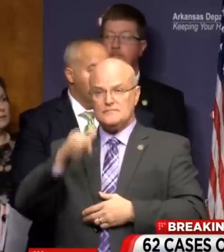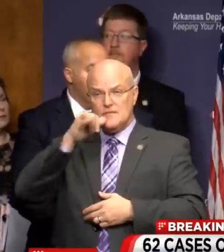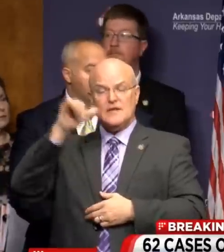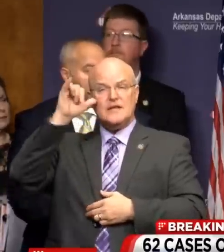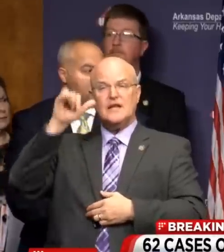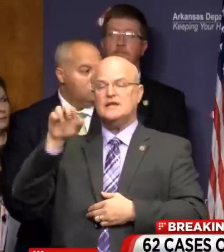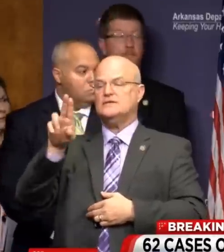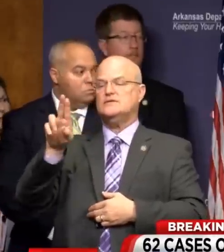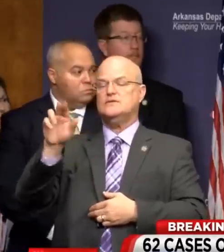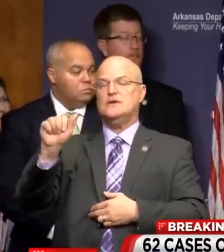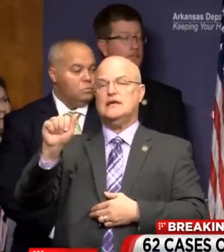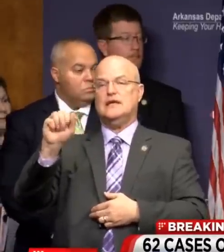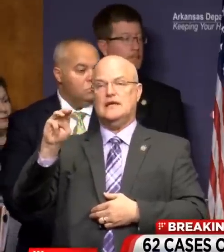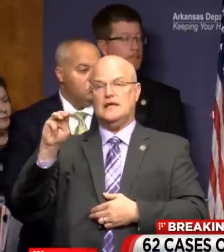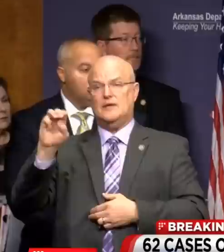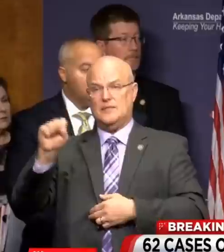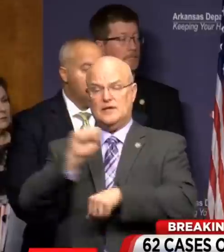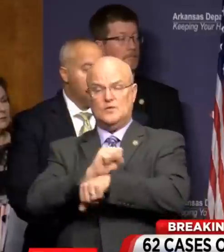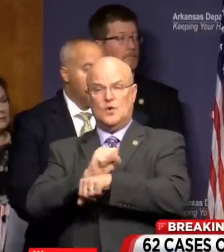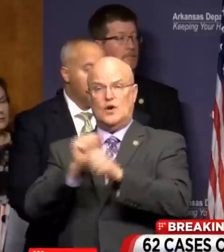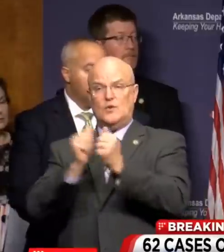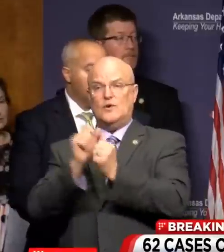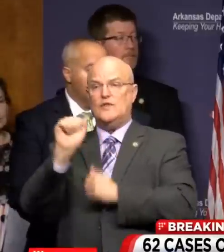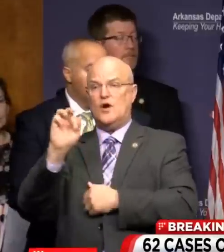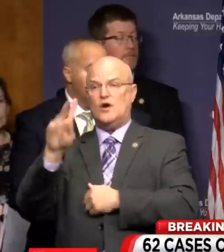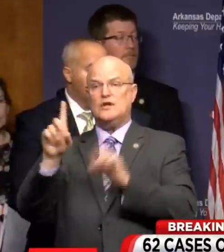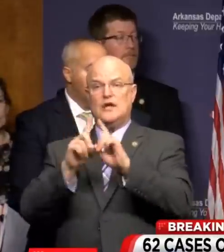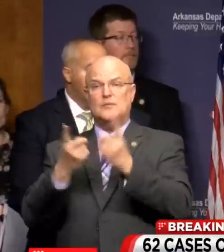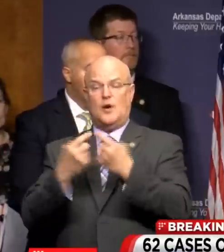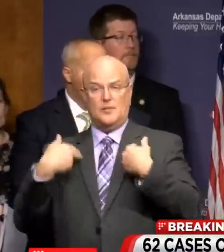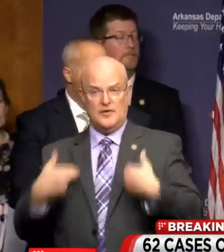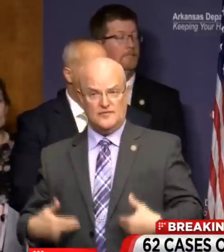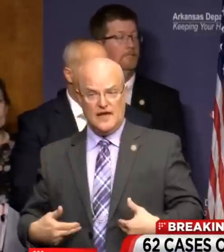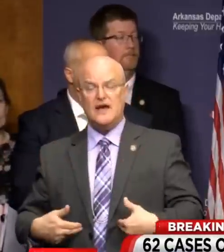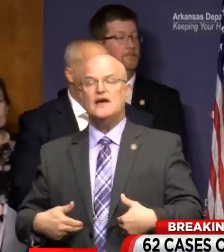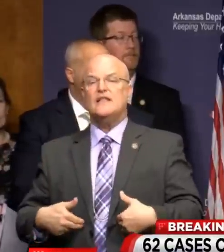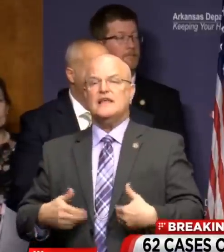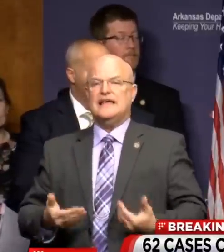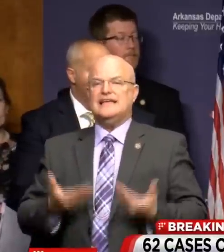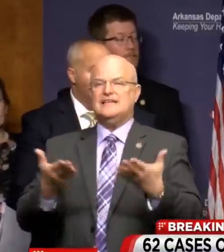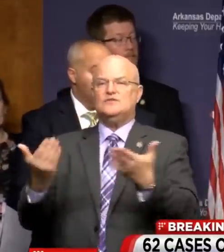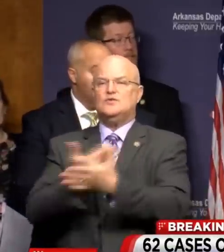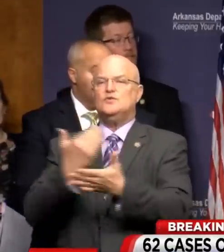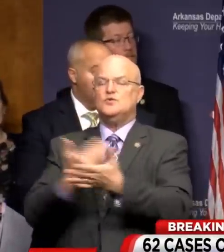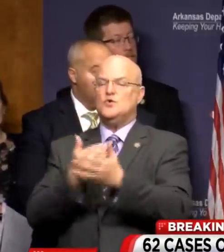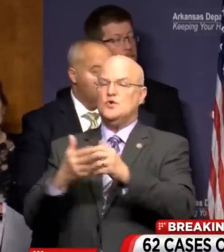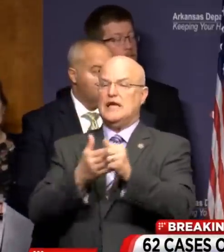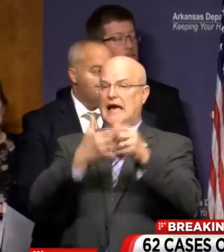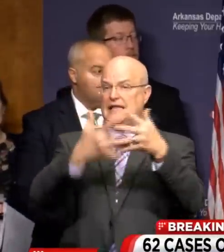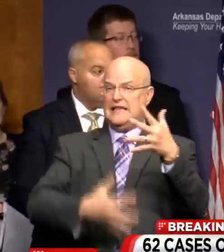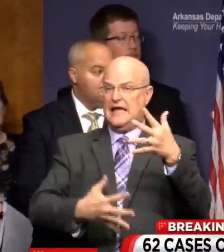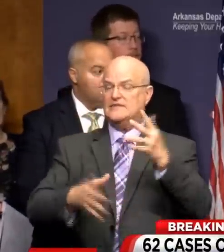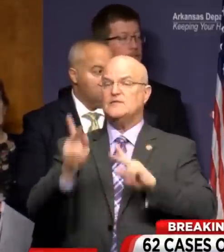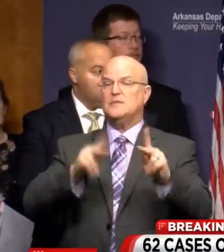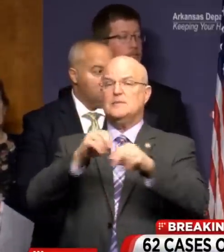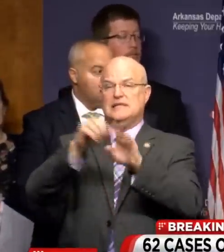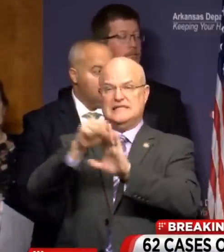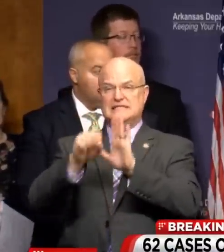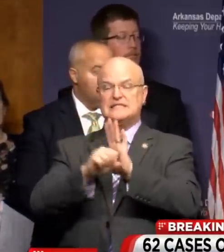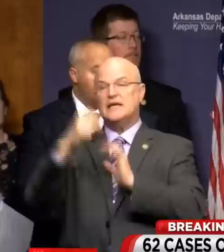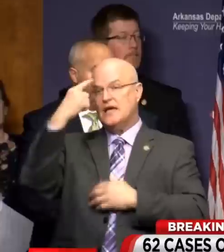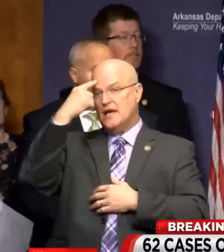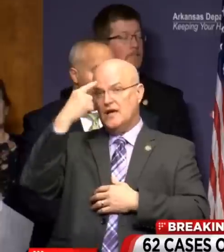UAMS team, working with the Arkansas Department of Health, has issued new guidelines for healthcare providers within the state